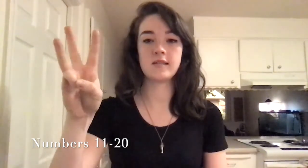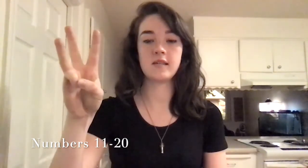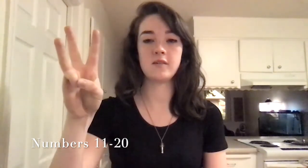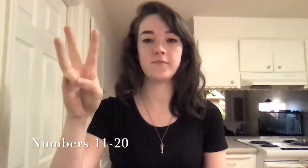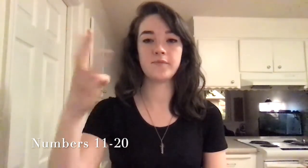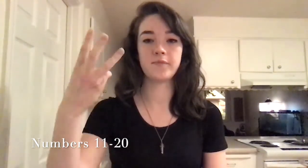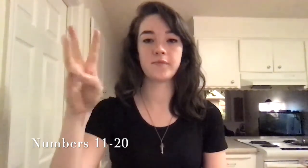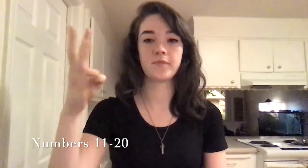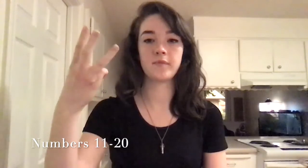16,